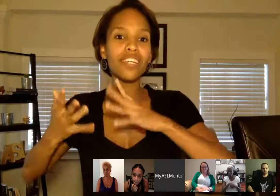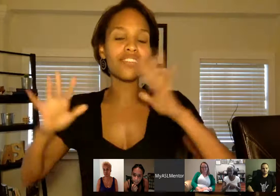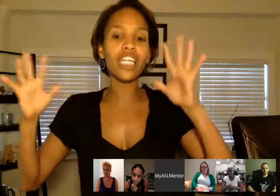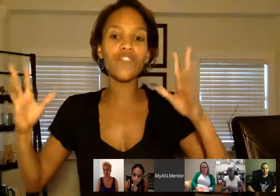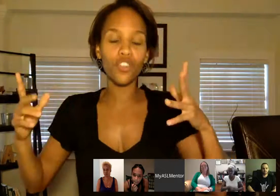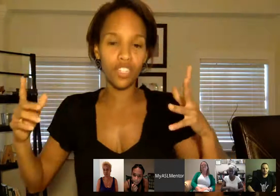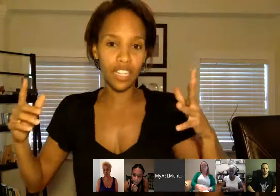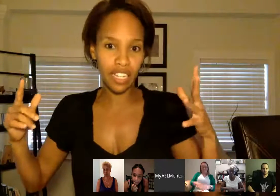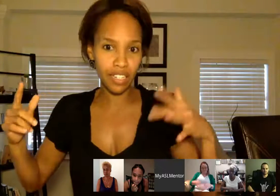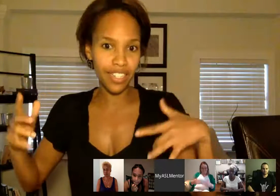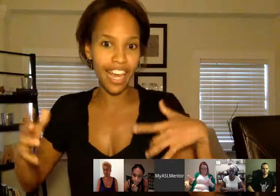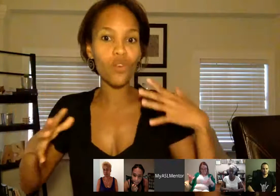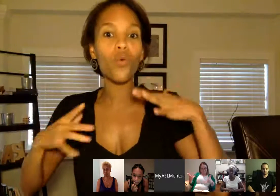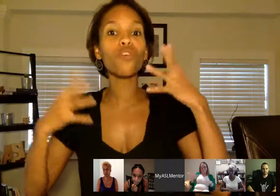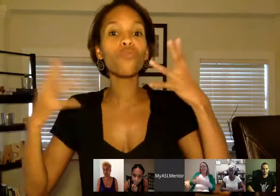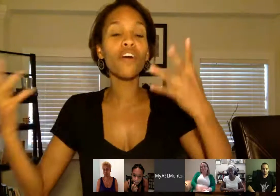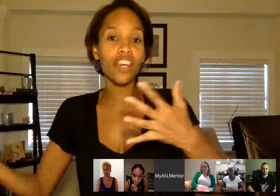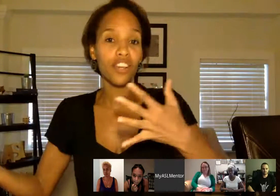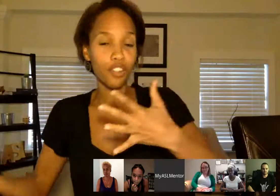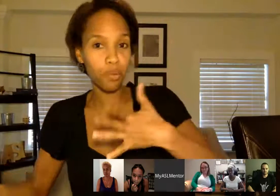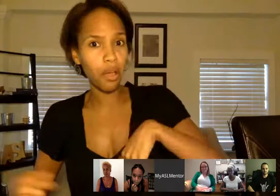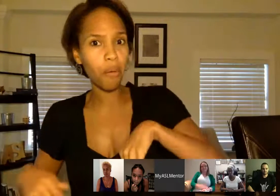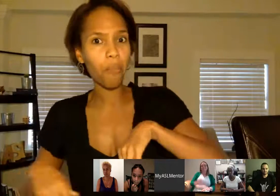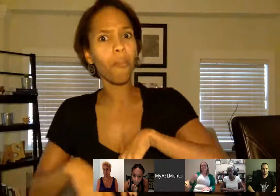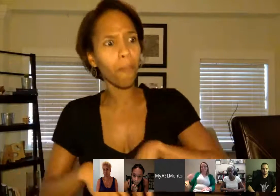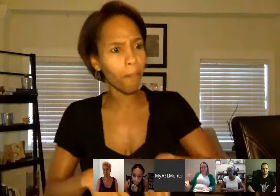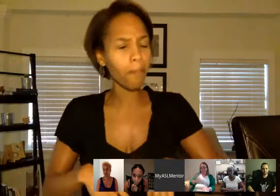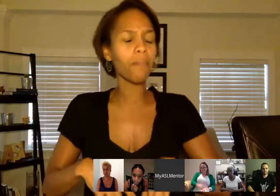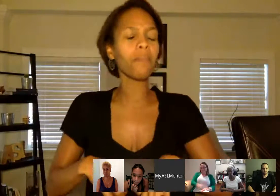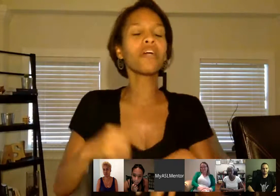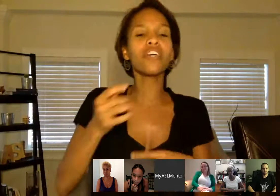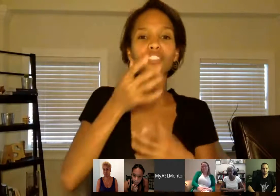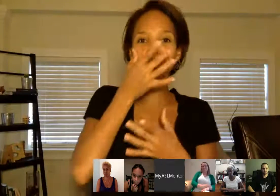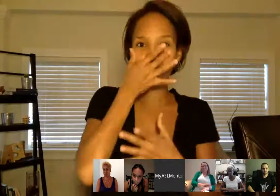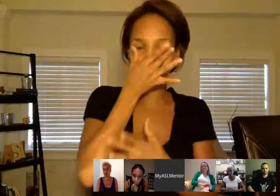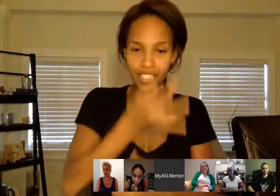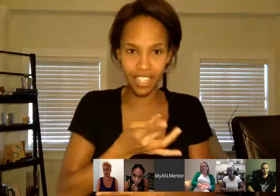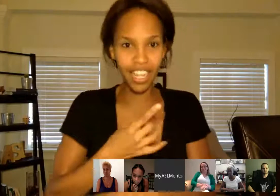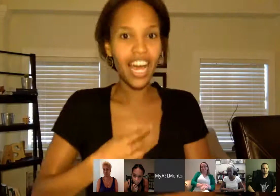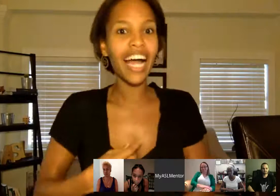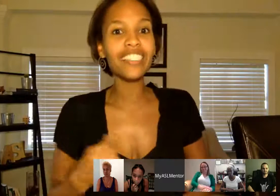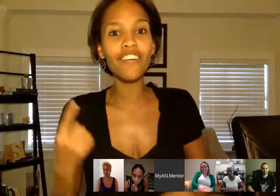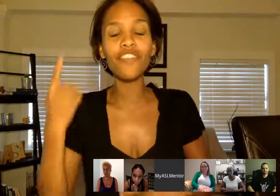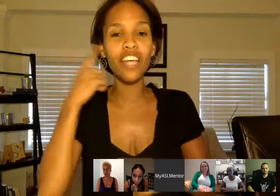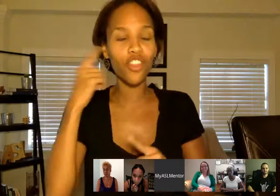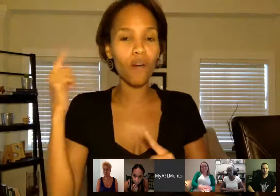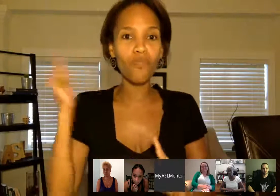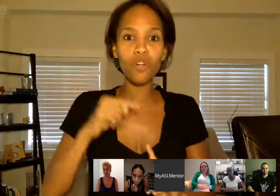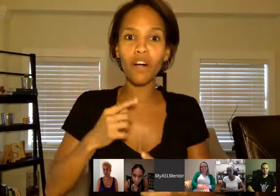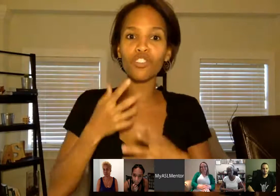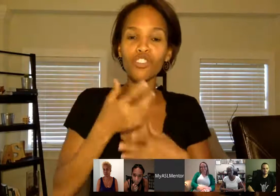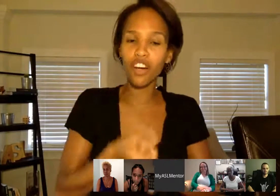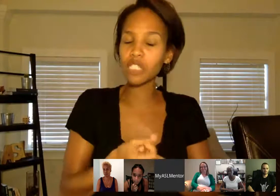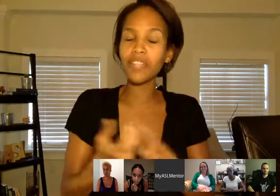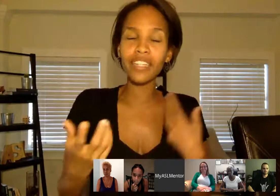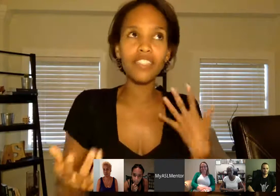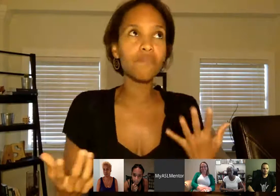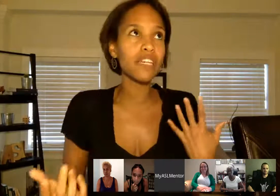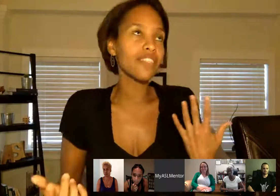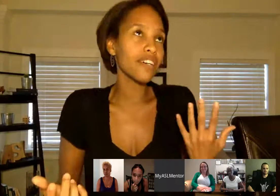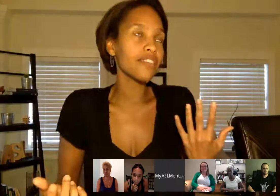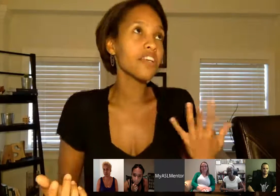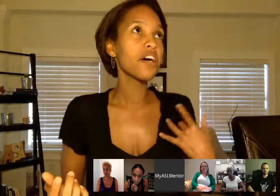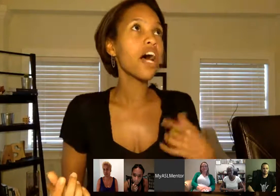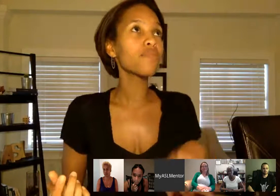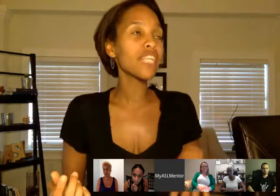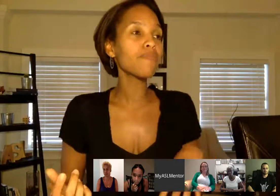how successful it is, how well run they could be. Interesting. I definitely thought more about trust, but that does